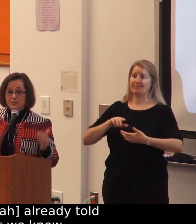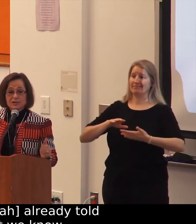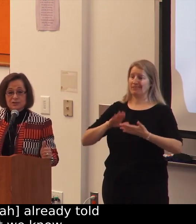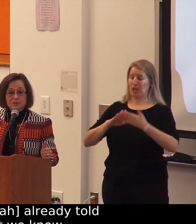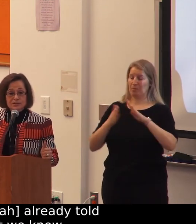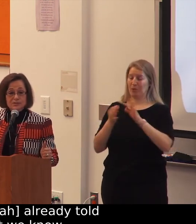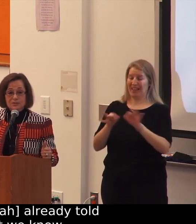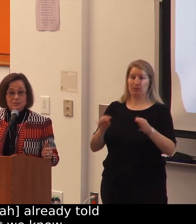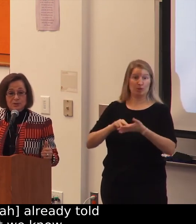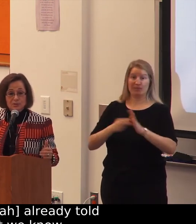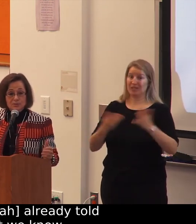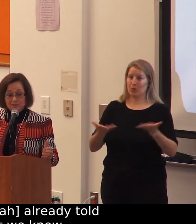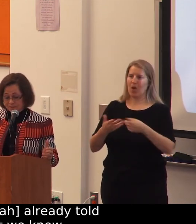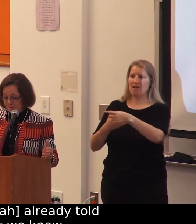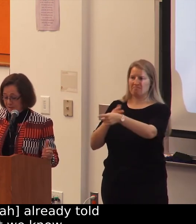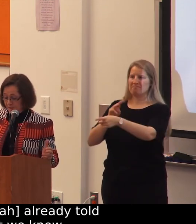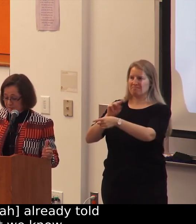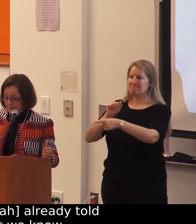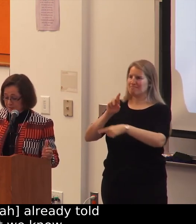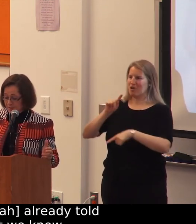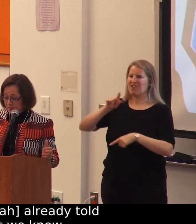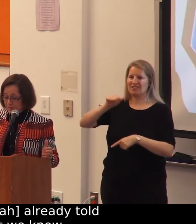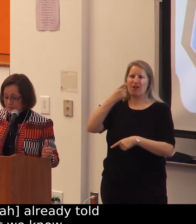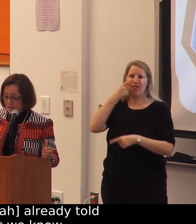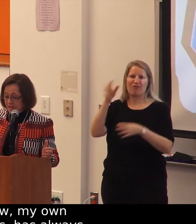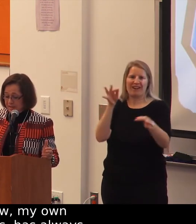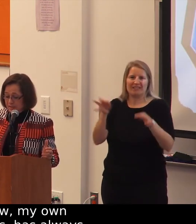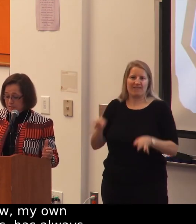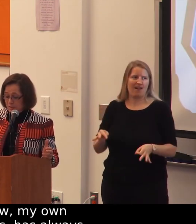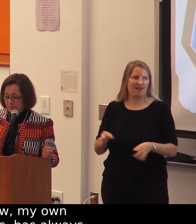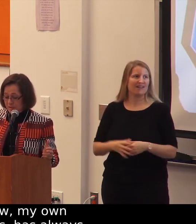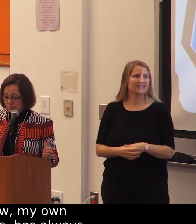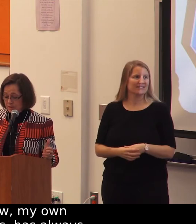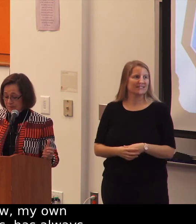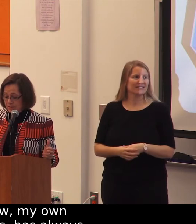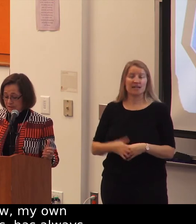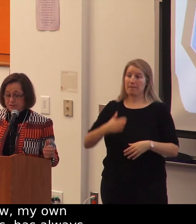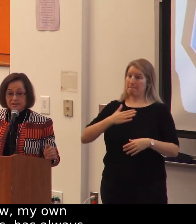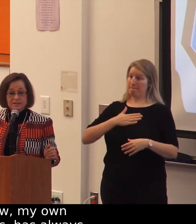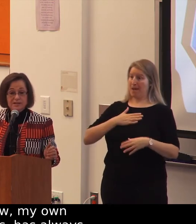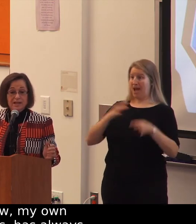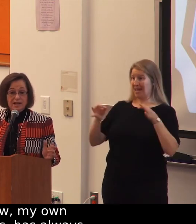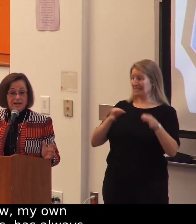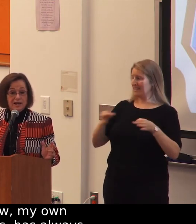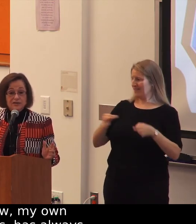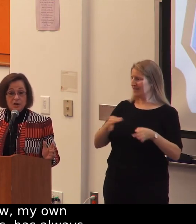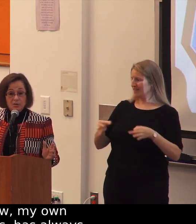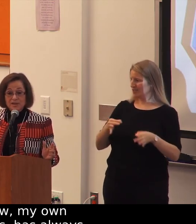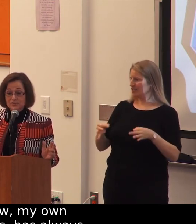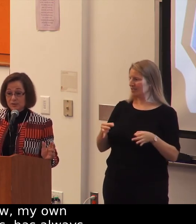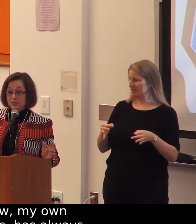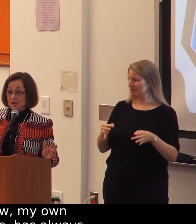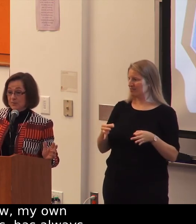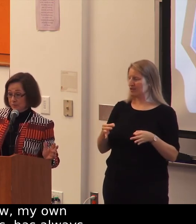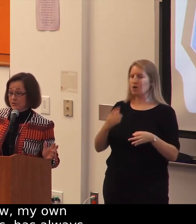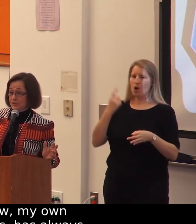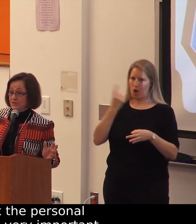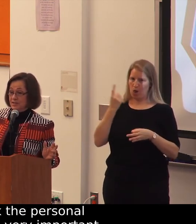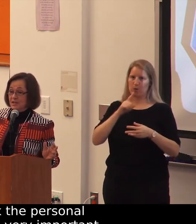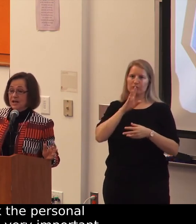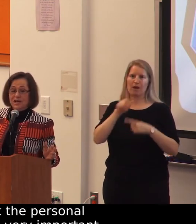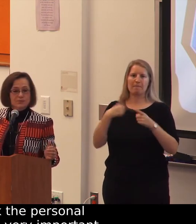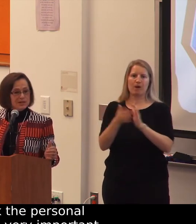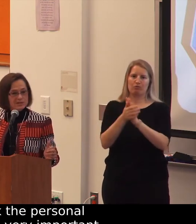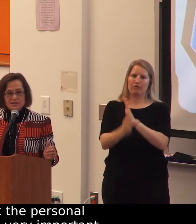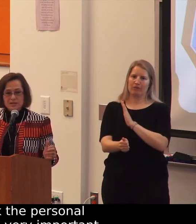Marta already told us what we know about definitions. And as you know, my own definition has always focused on